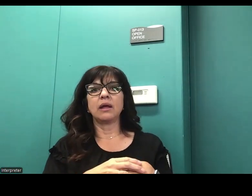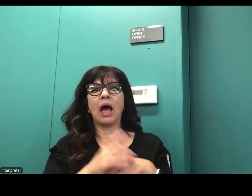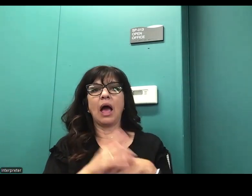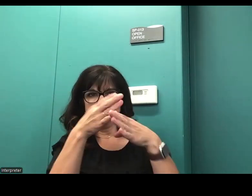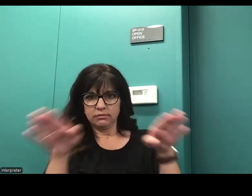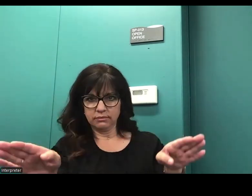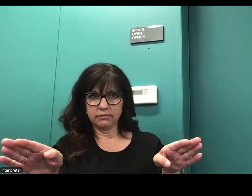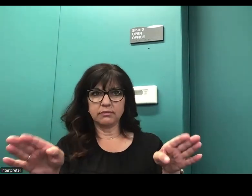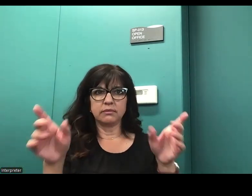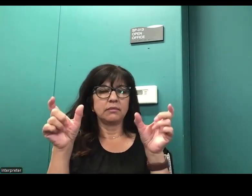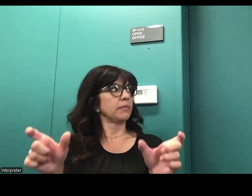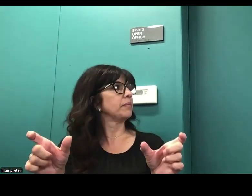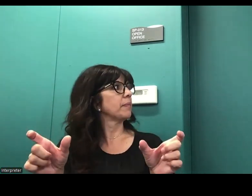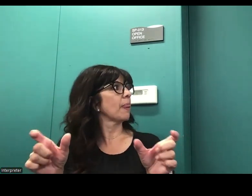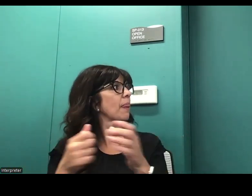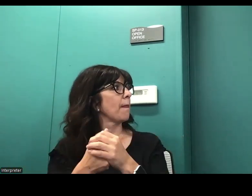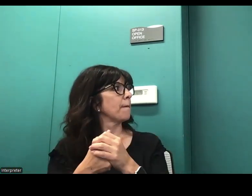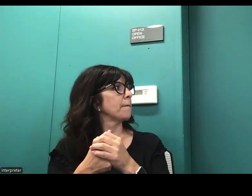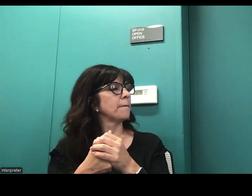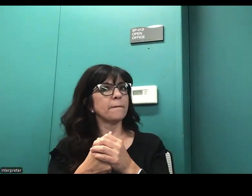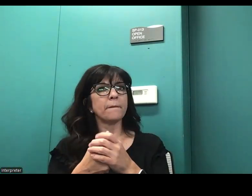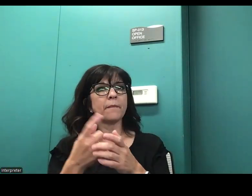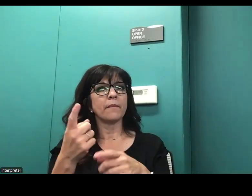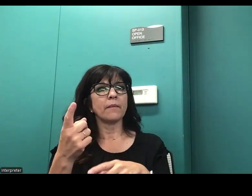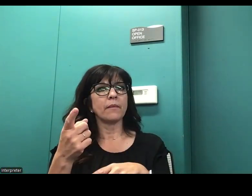it in half. So you can't